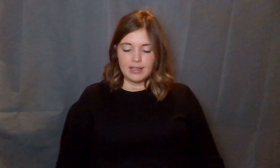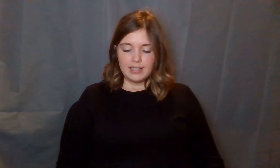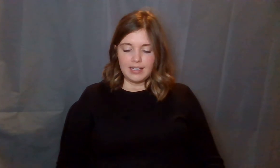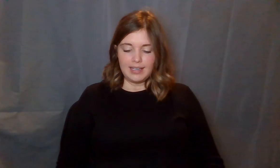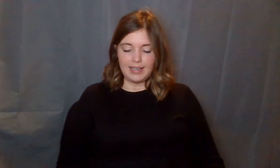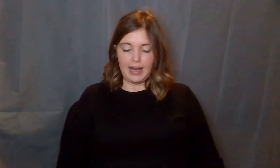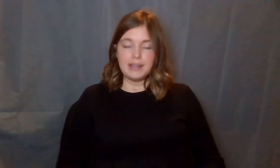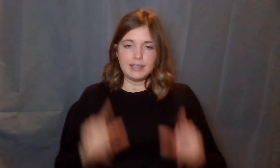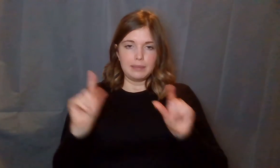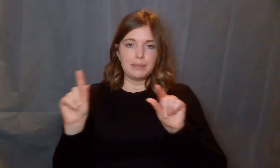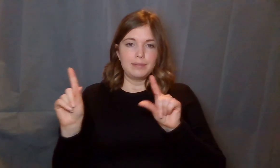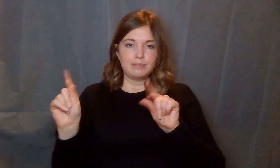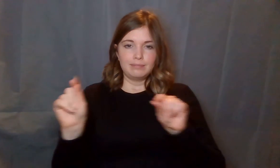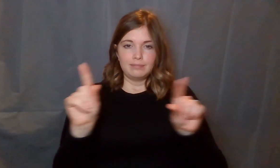And gossip.